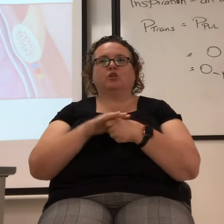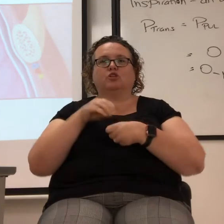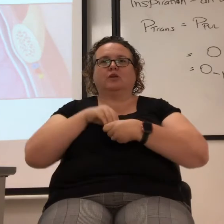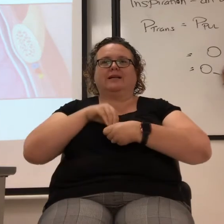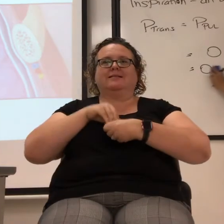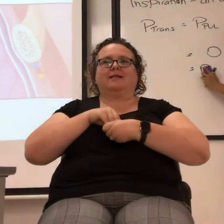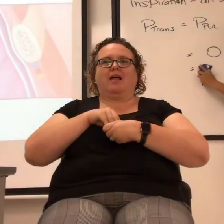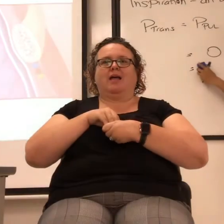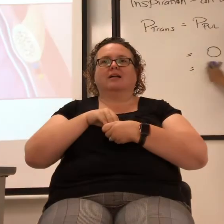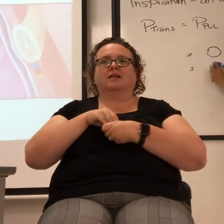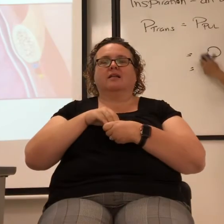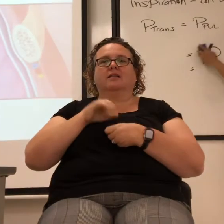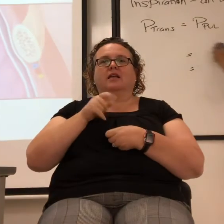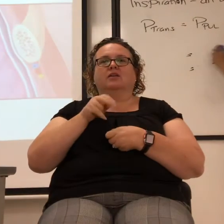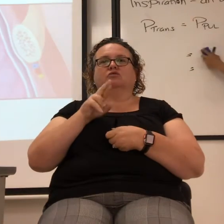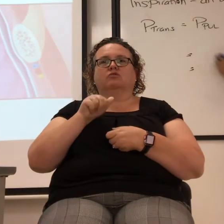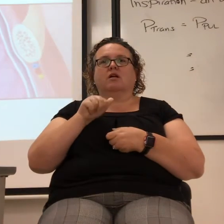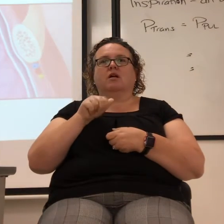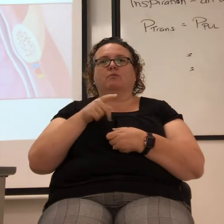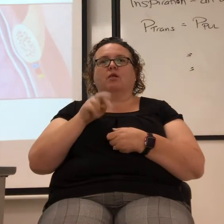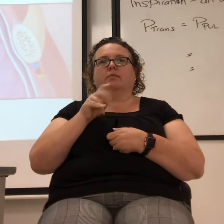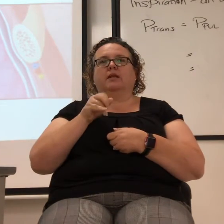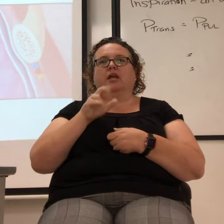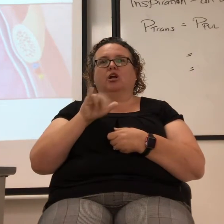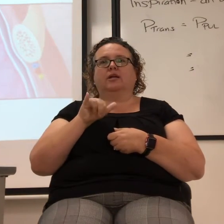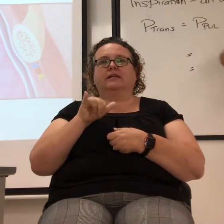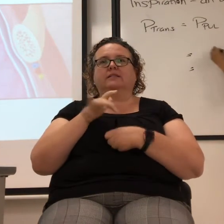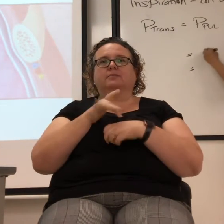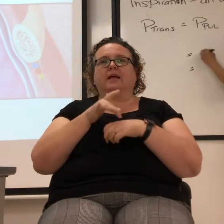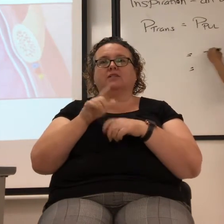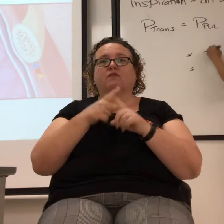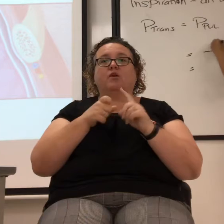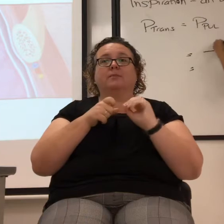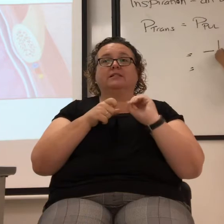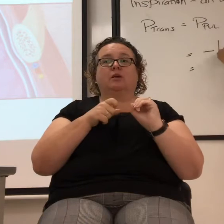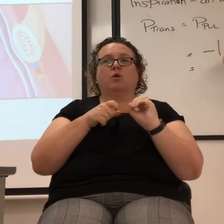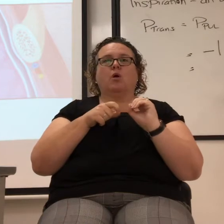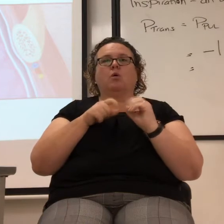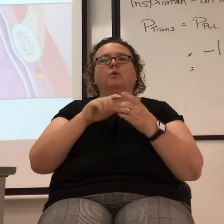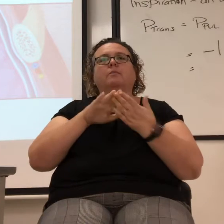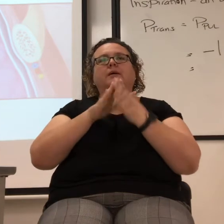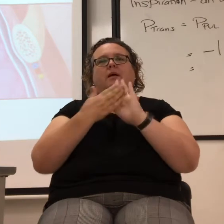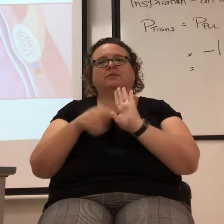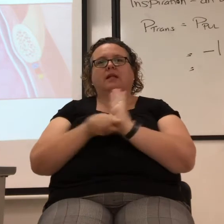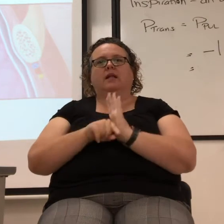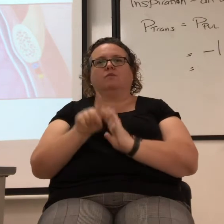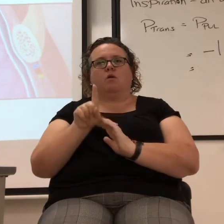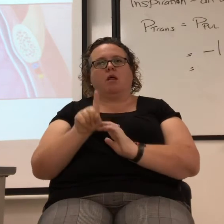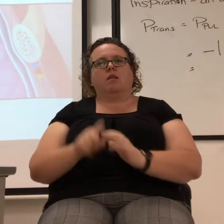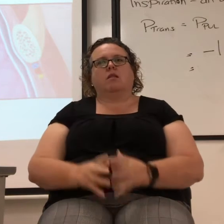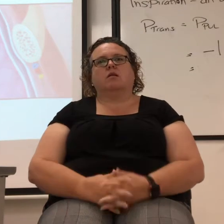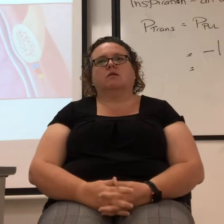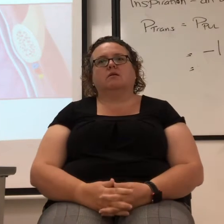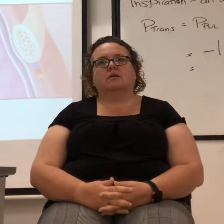inside the intrapulmonary space from 0 to -1.